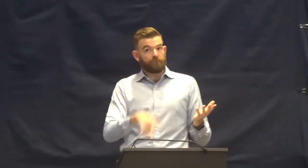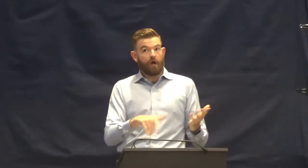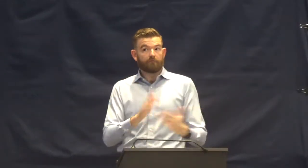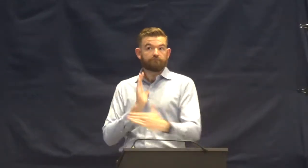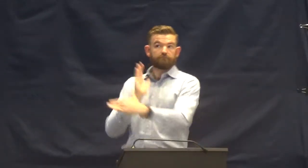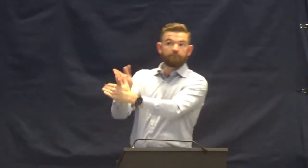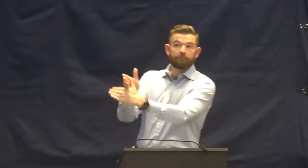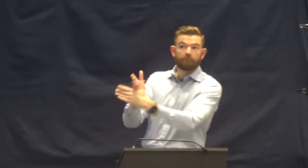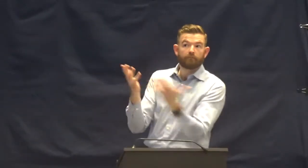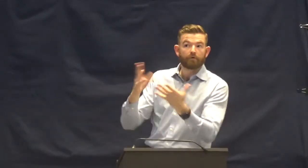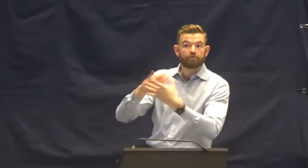who are imprisoned."